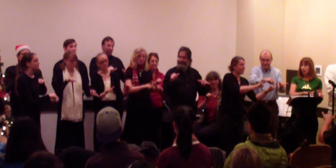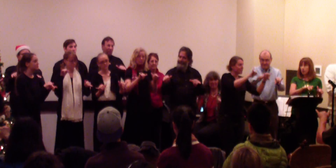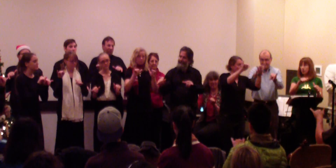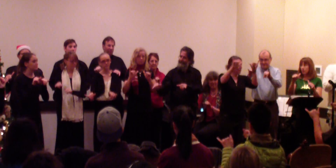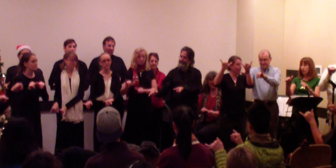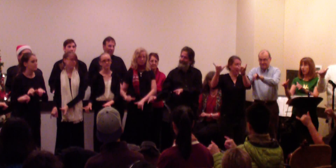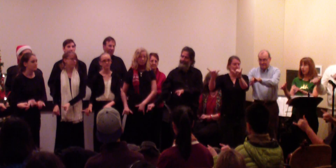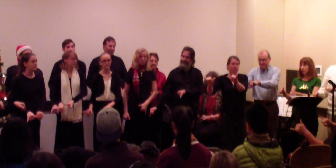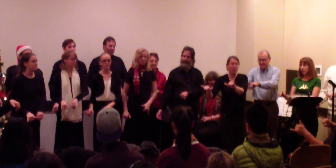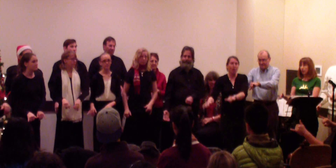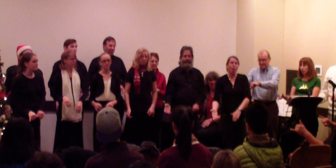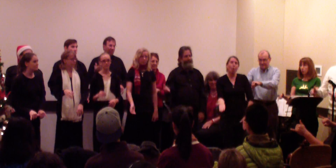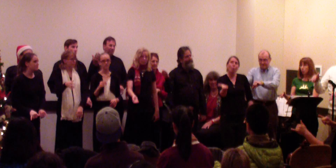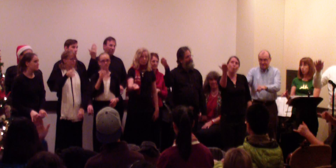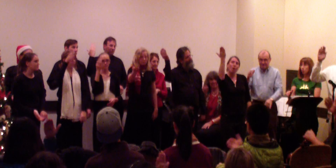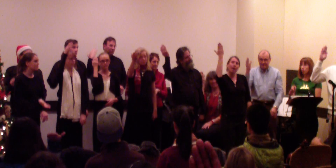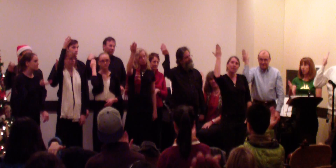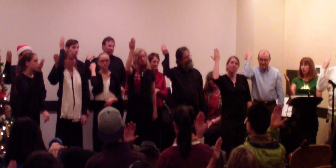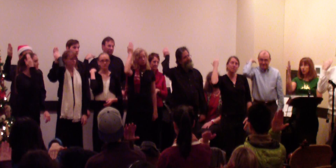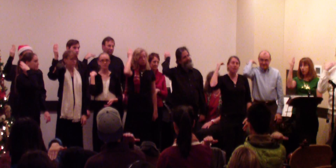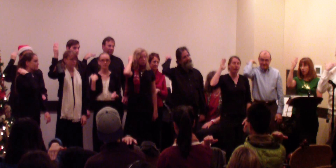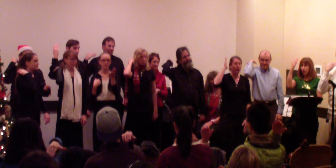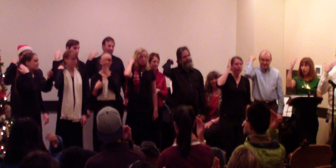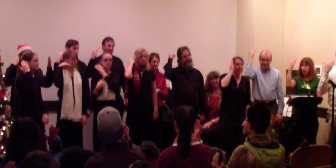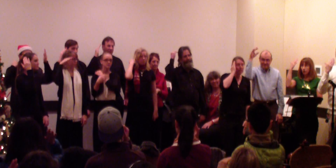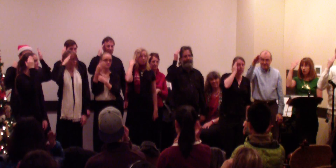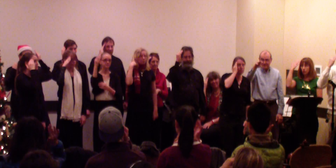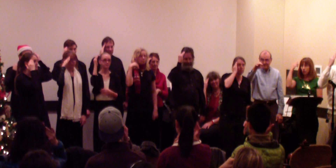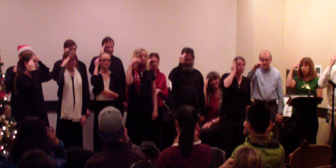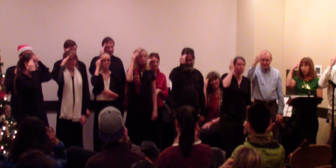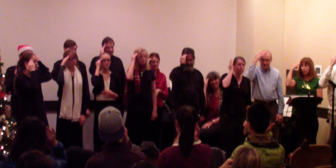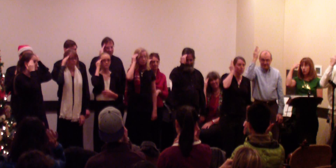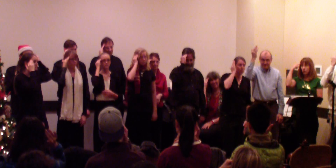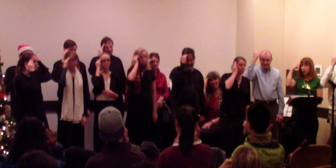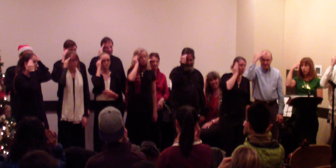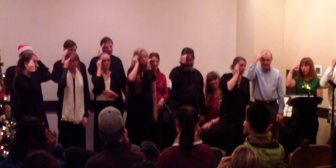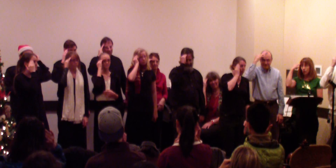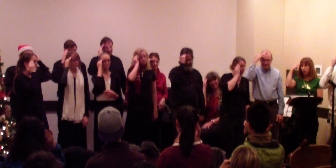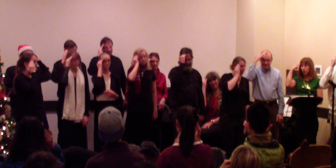just like the ones I used to know,